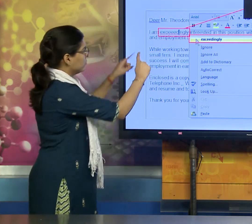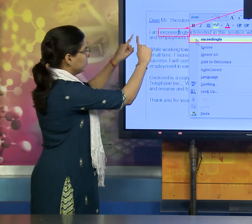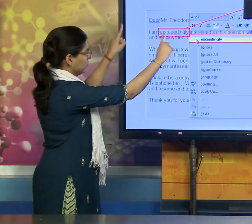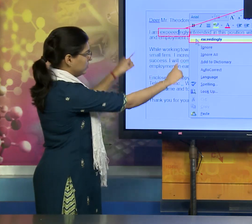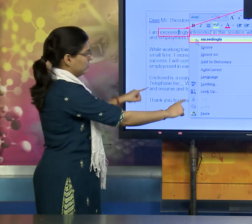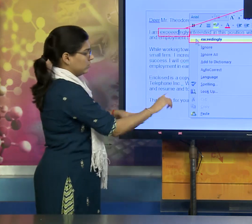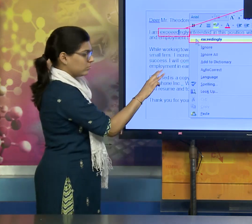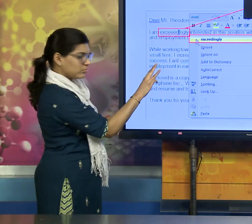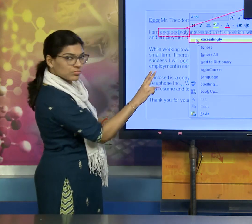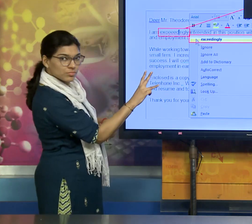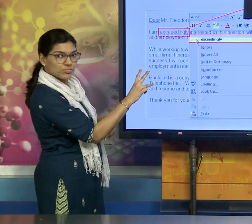text.